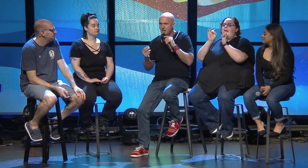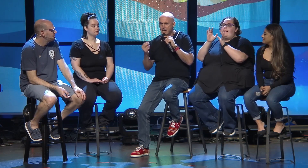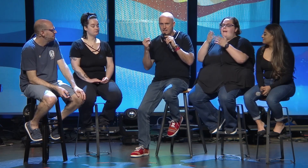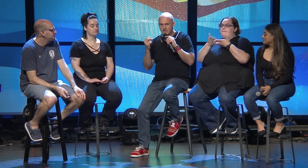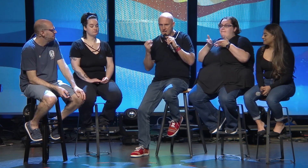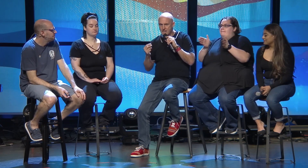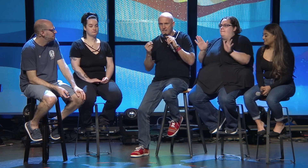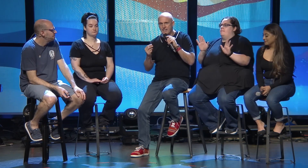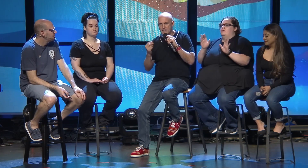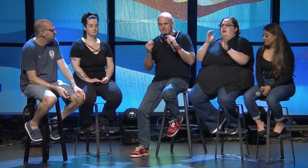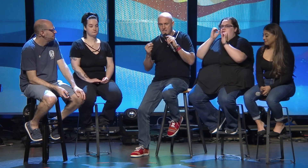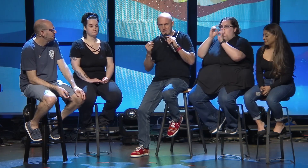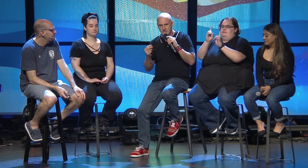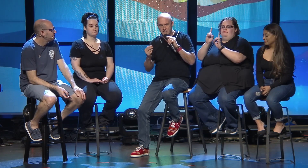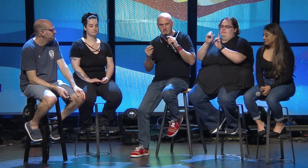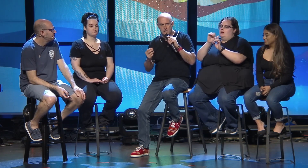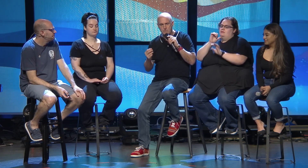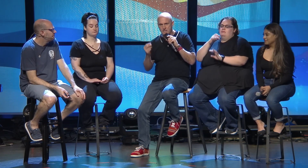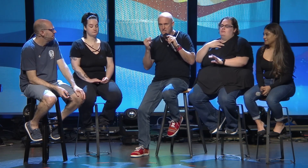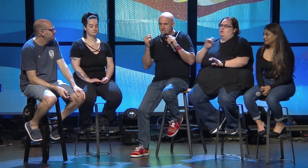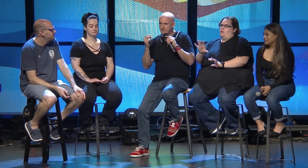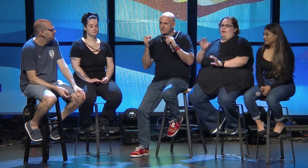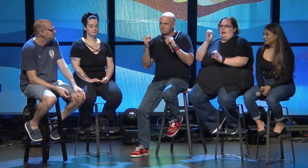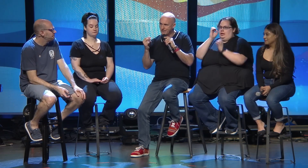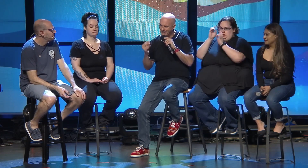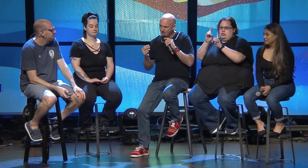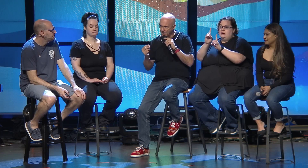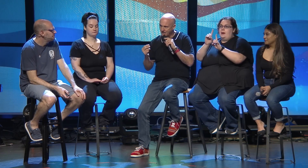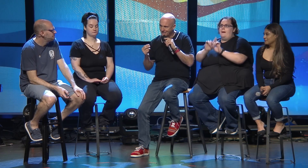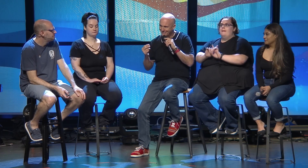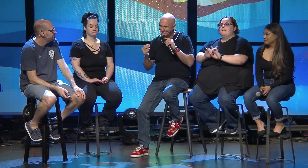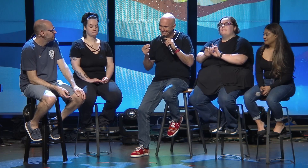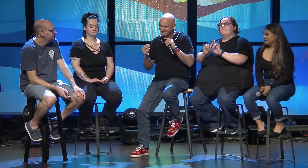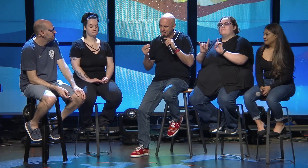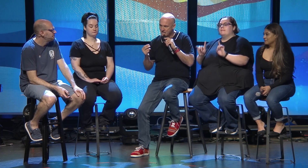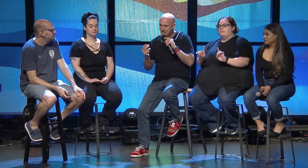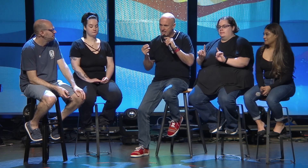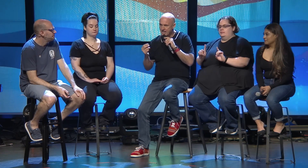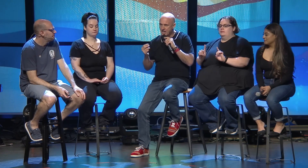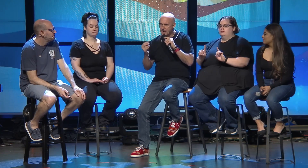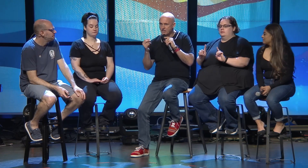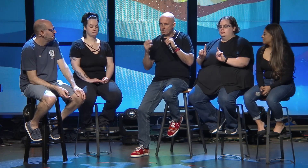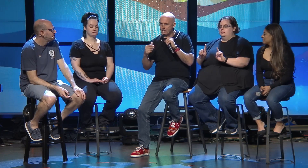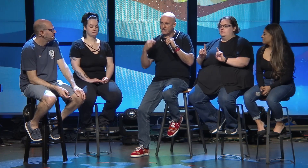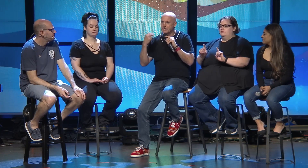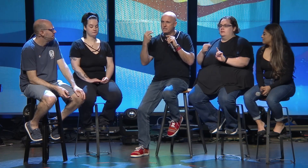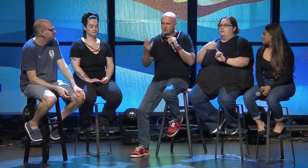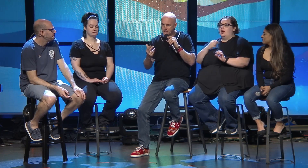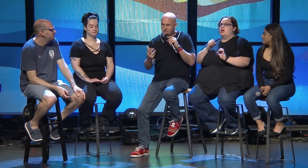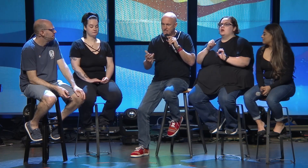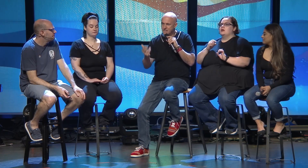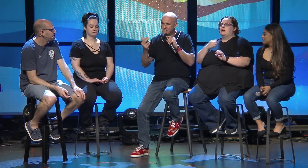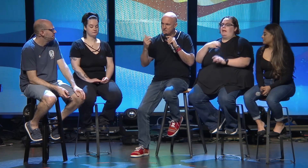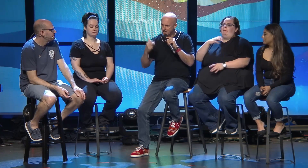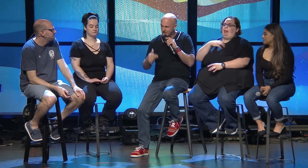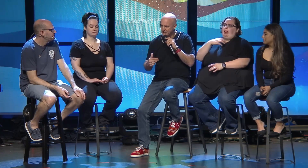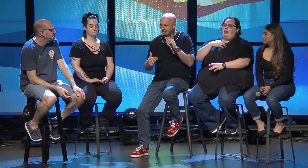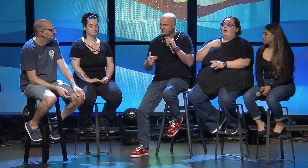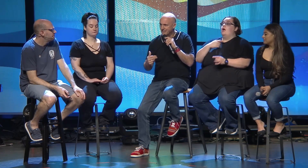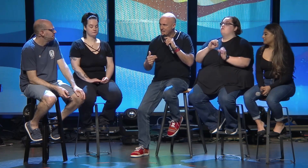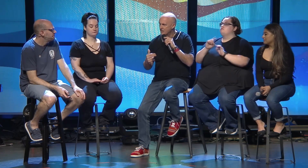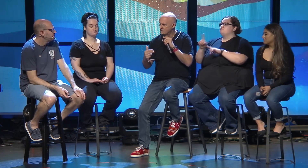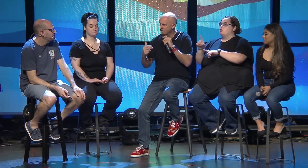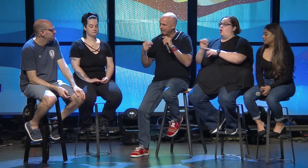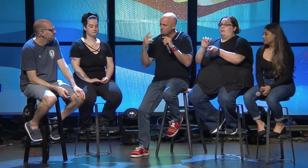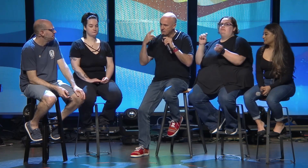education. I do not like education. But instead of complaining, I go out and do something to change